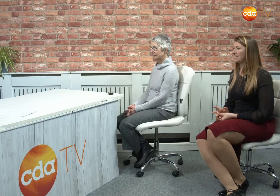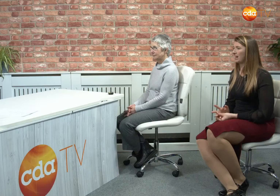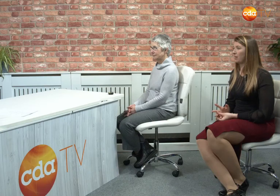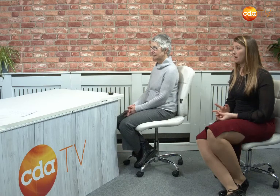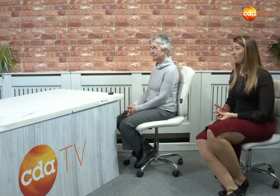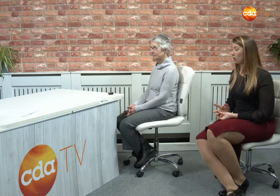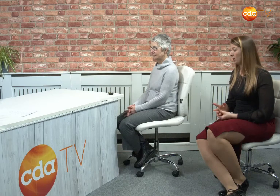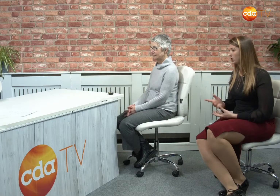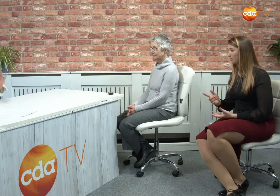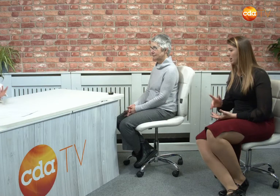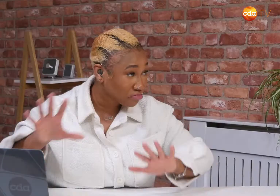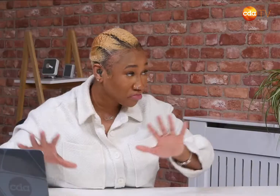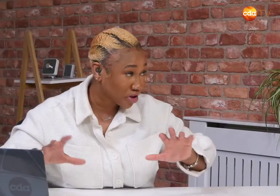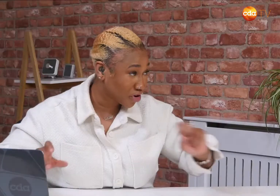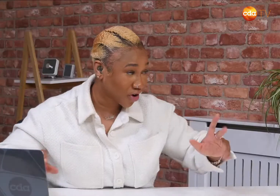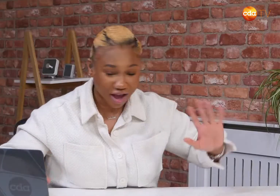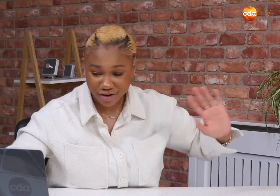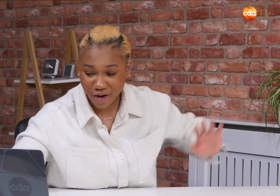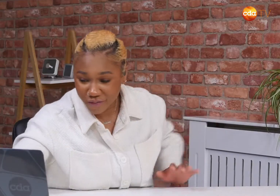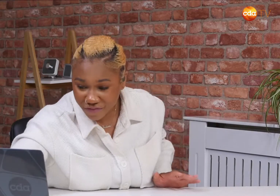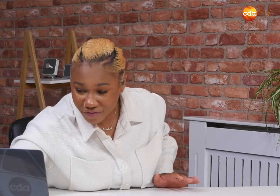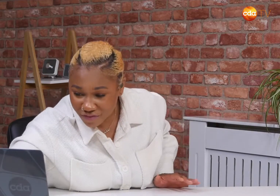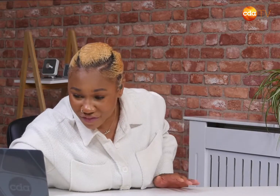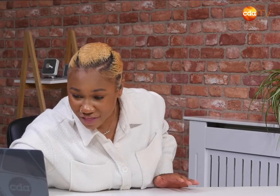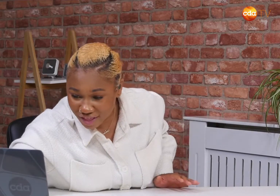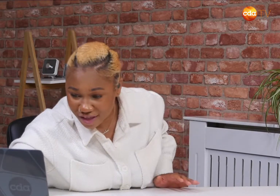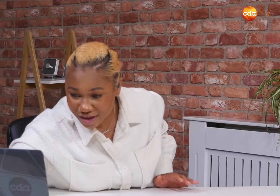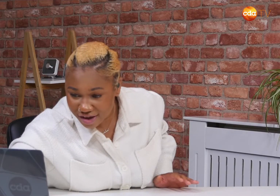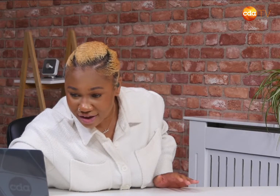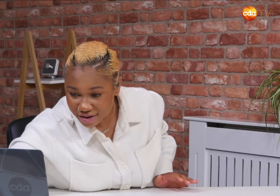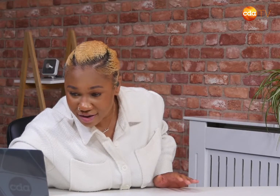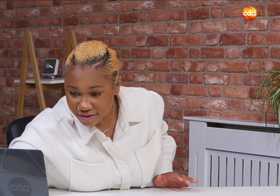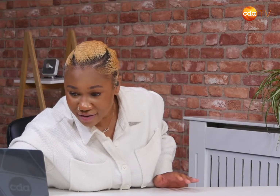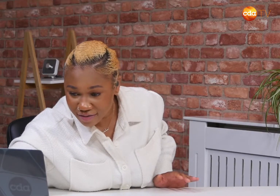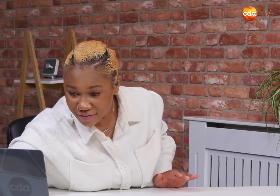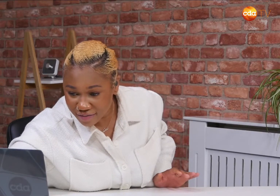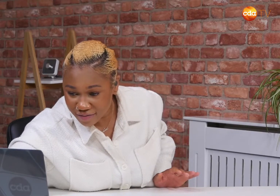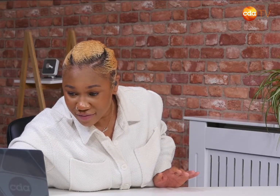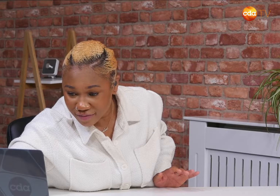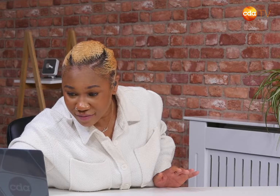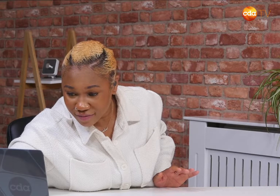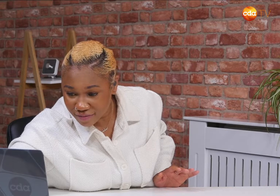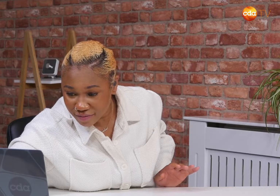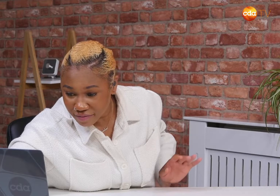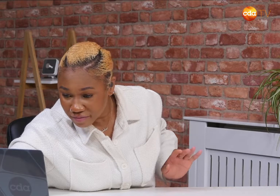Oh, amazing. I think we've got a question. I'm just going to have a quick look. Is that all right? Just check if anyone's replied online.